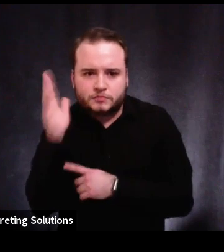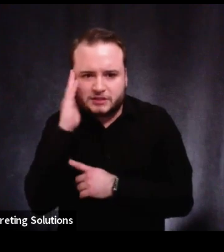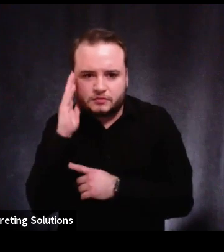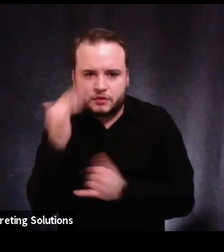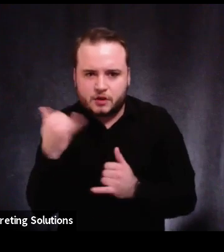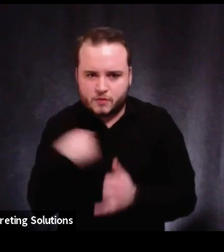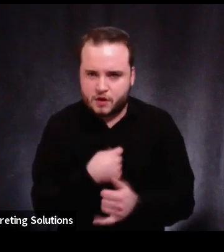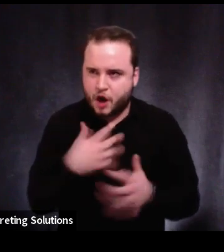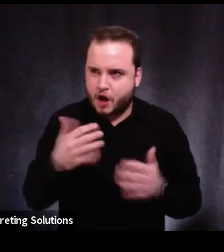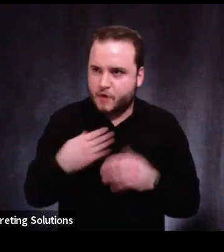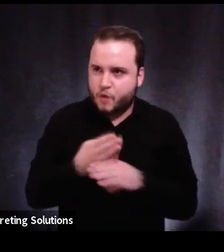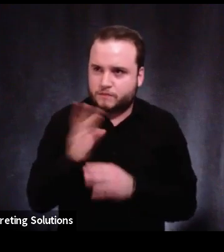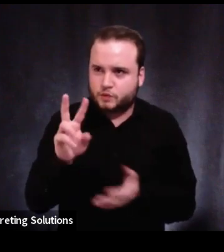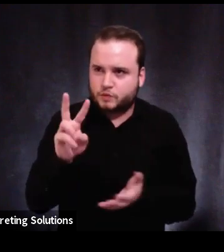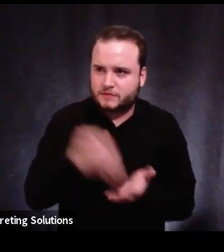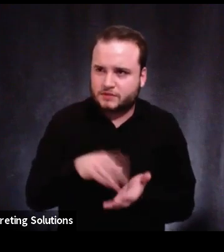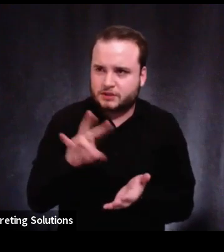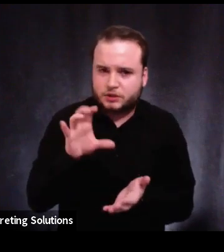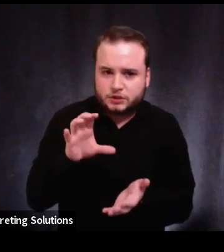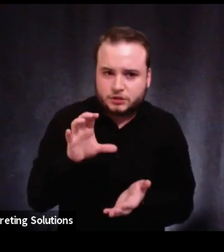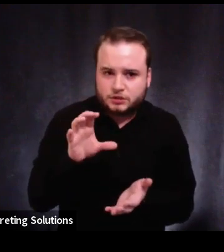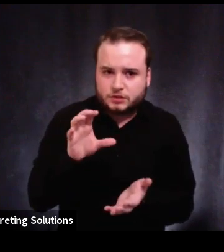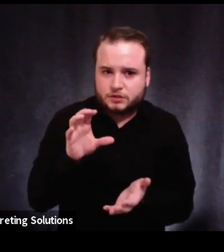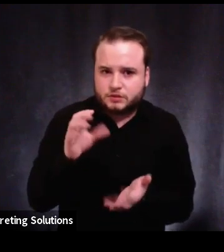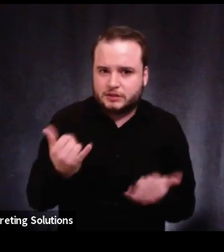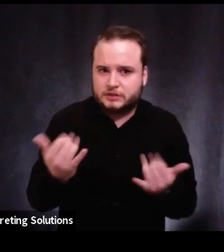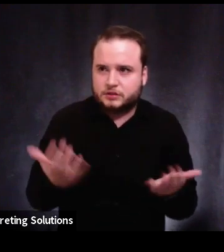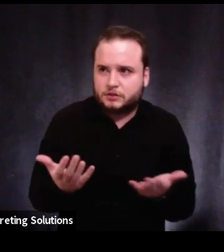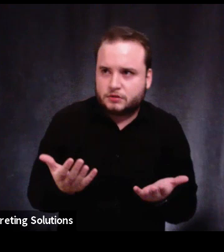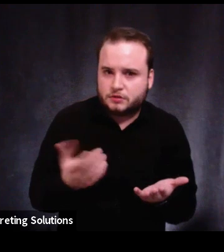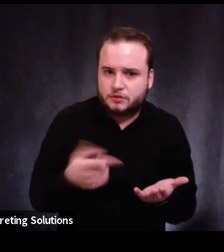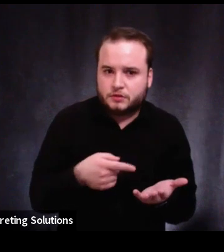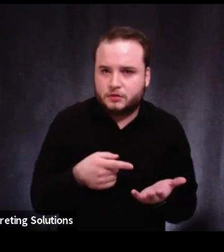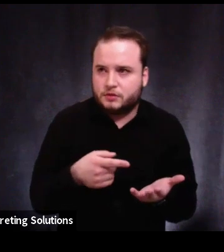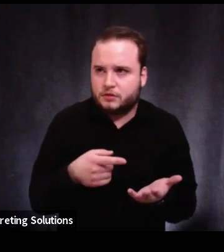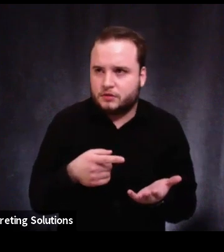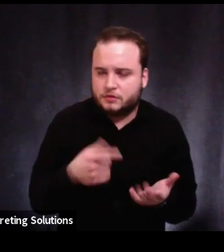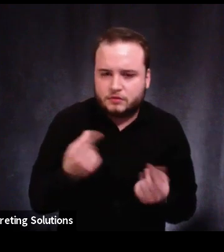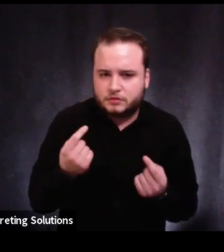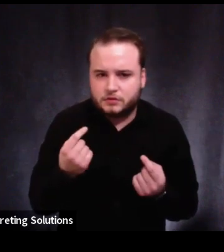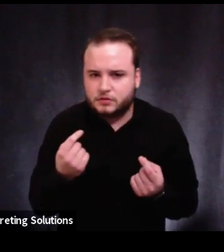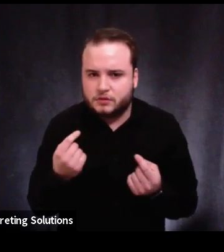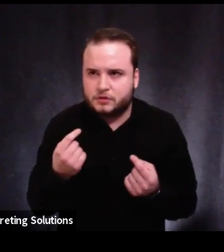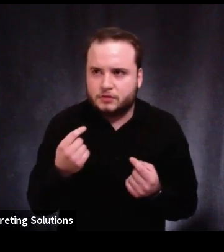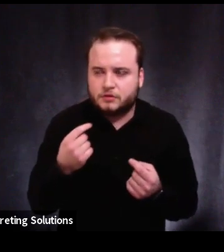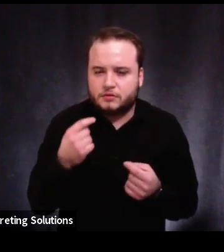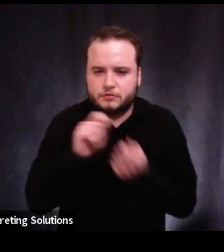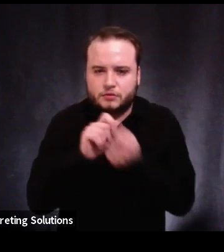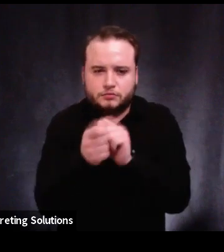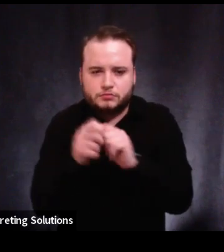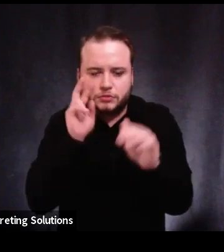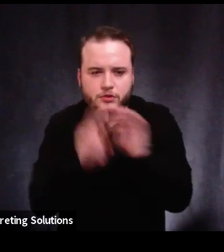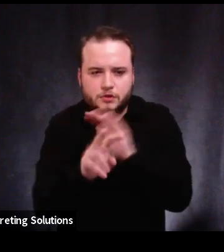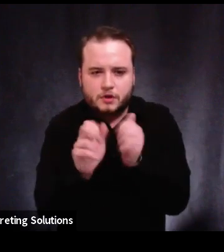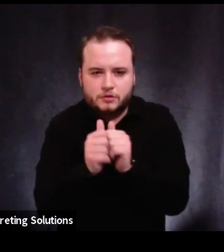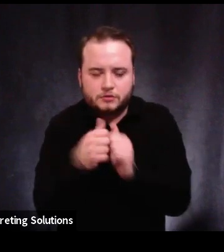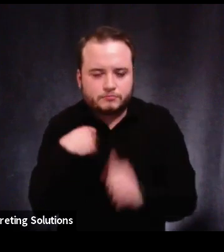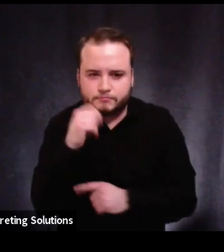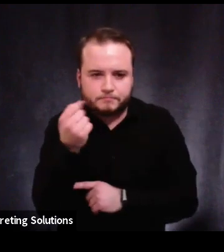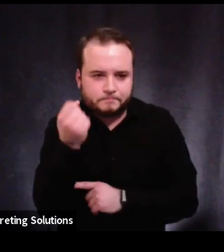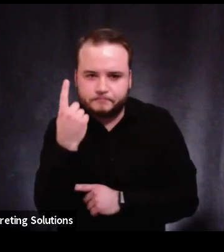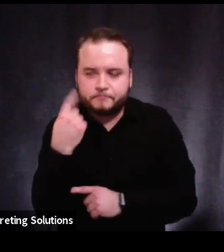So can anyone talk about how that would change the projections, or is that, I understand that this is not about specific numbers, it's